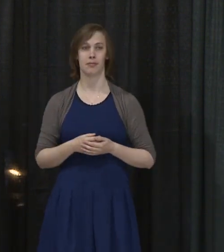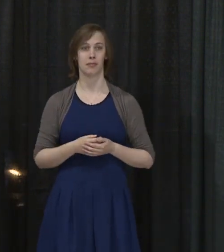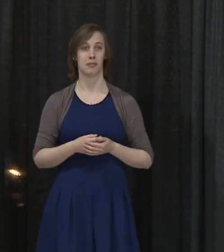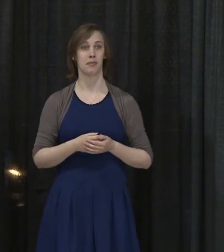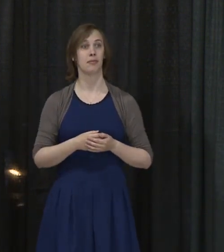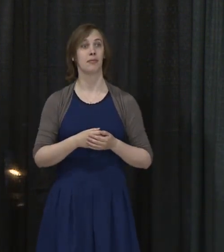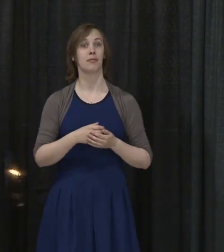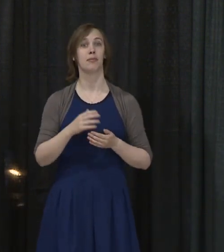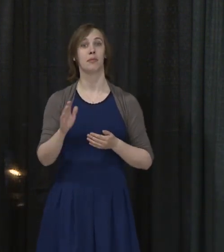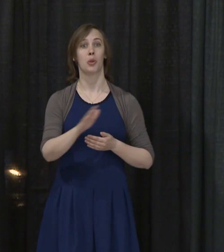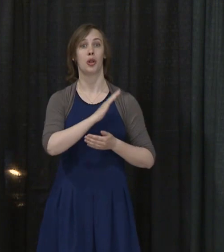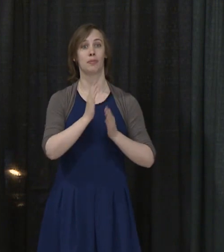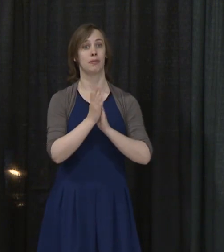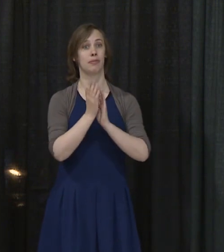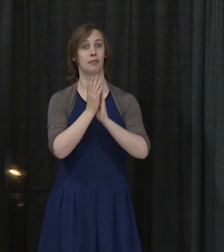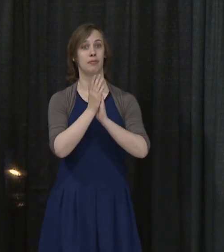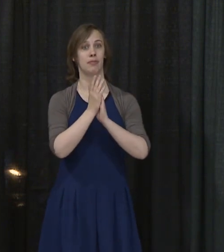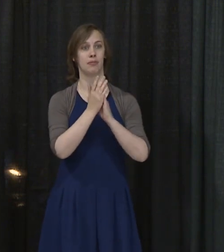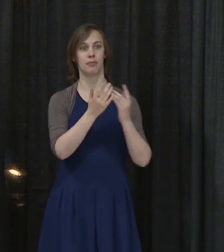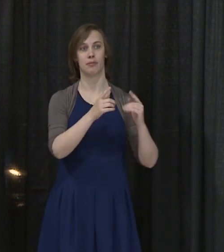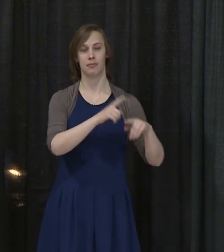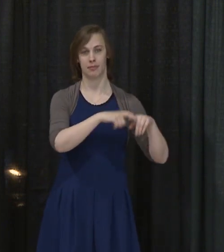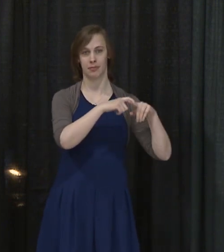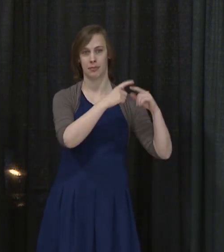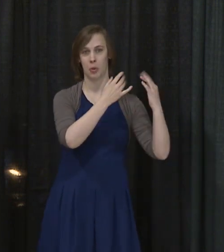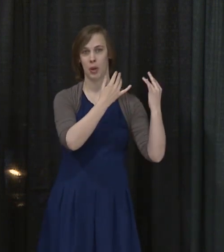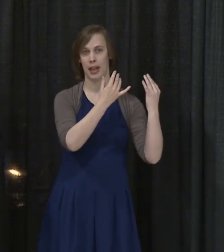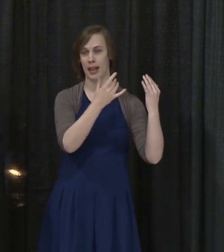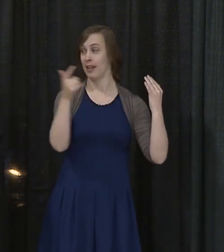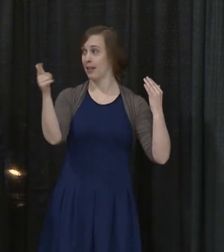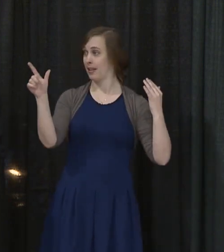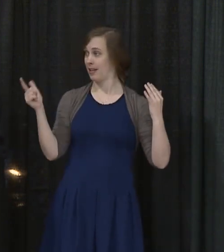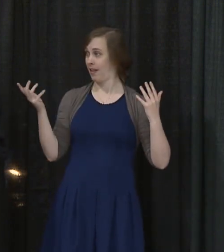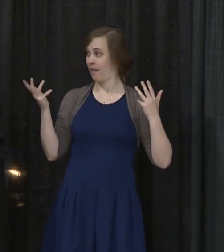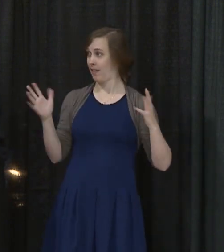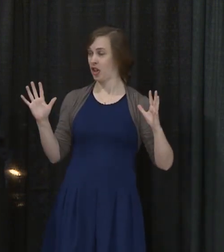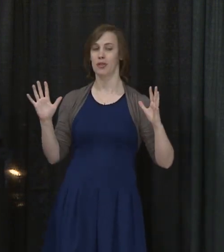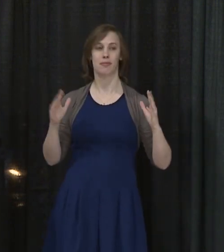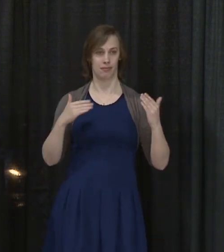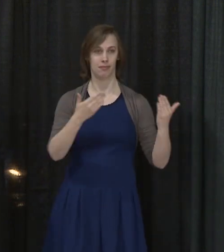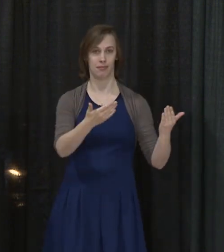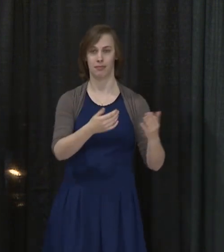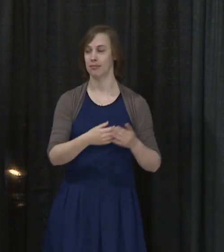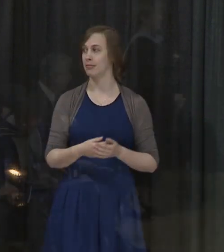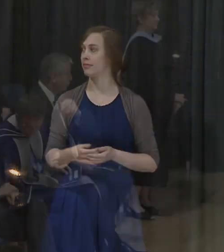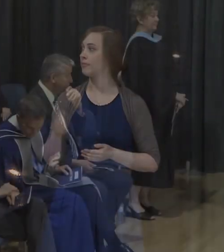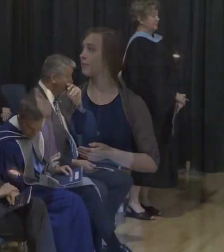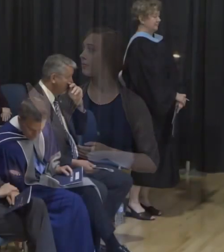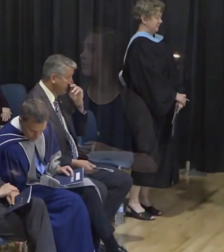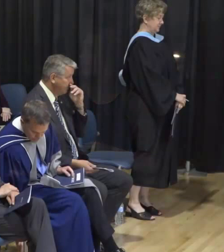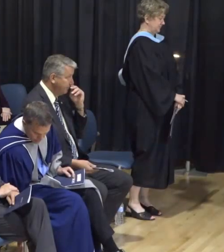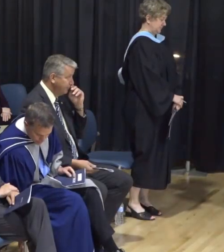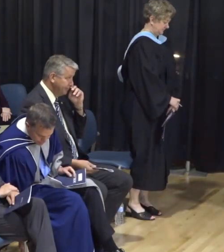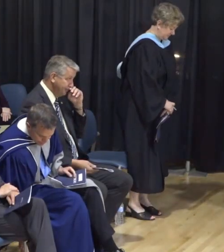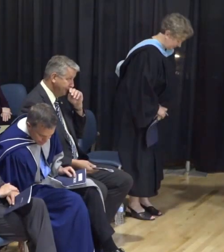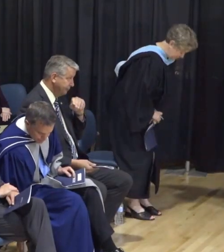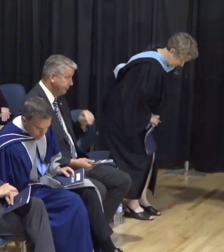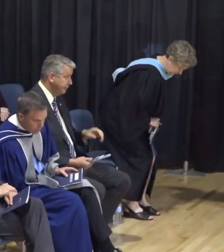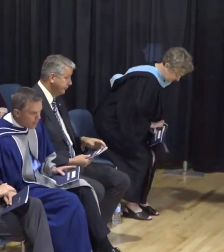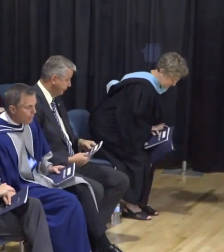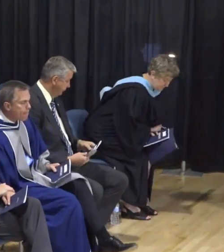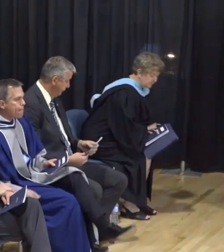applause until everyone has been introduced. Beginning on my right, Jadine Sherman, Academic Chair, School of